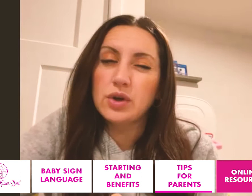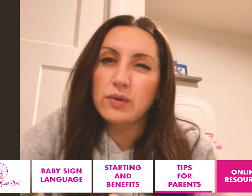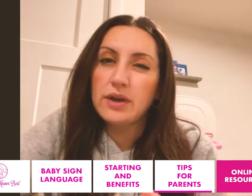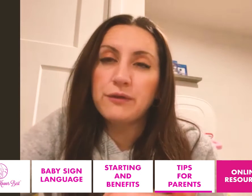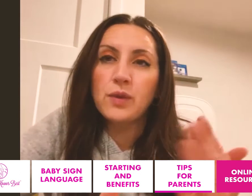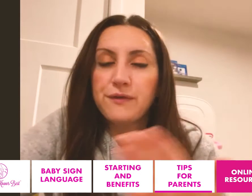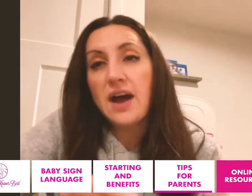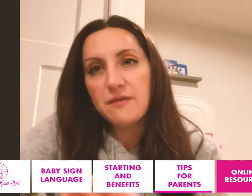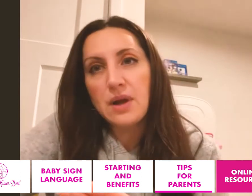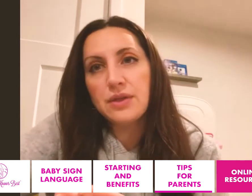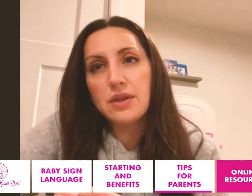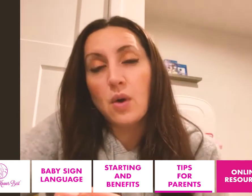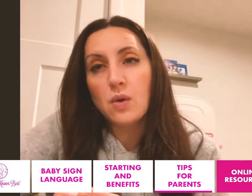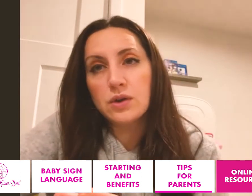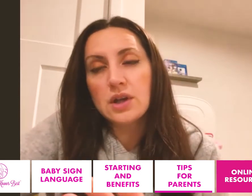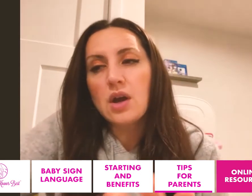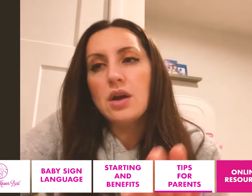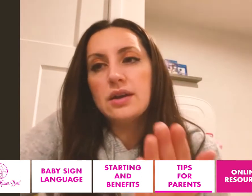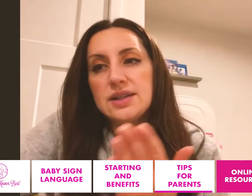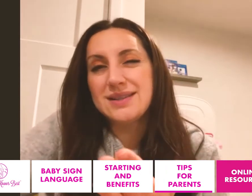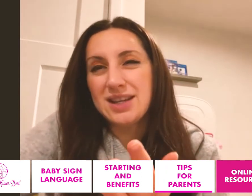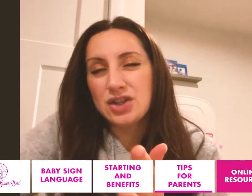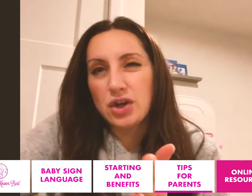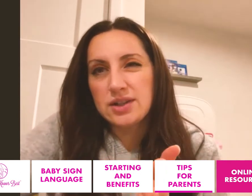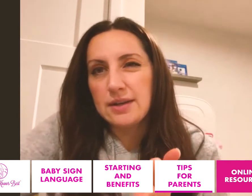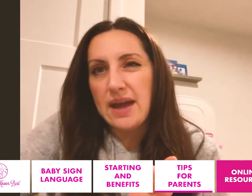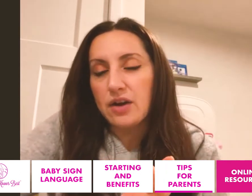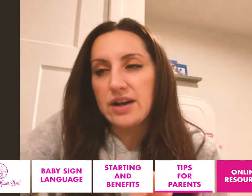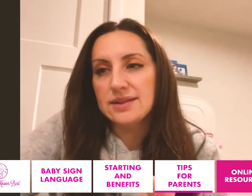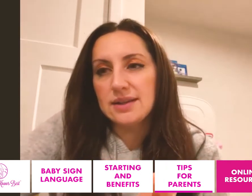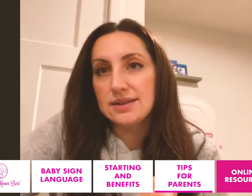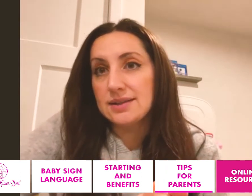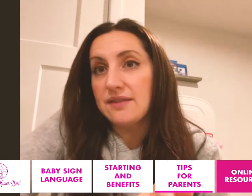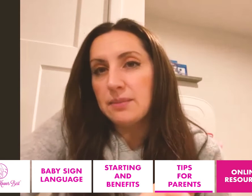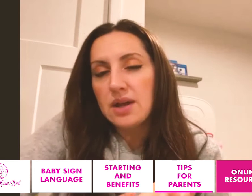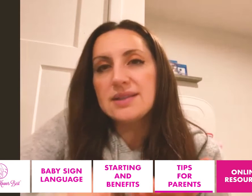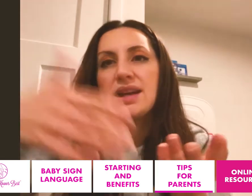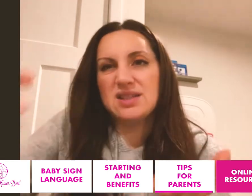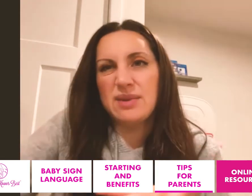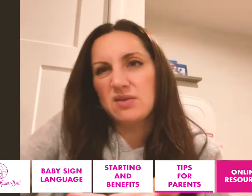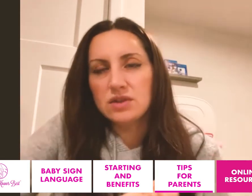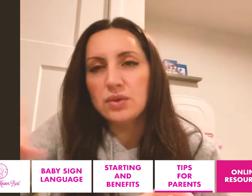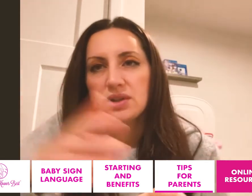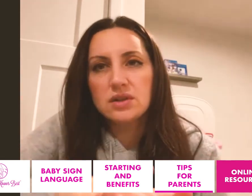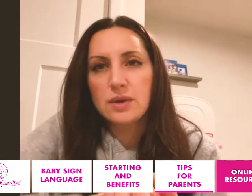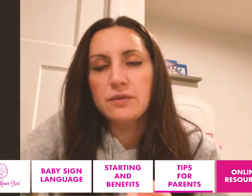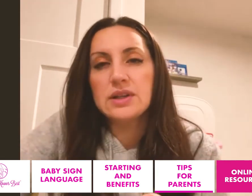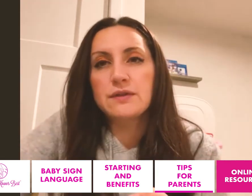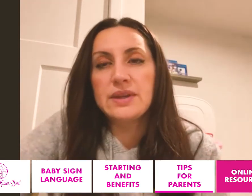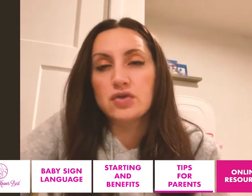around a 4 or 5 month old, since they can start signing back around 6 to 7 months, that's about, 6 to 12 weeks from the